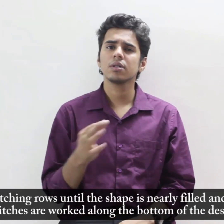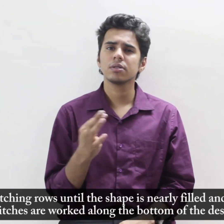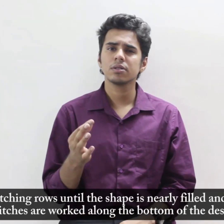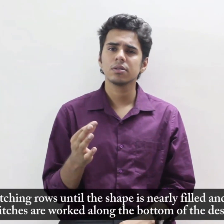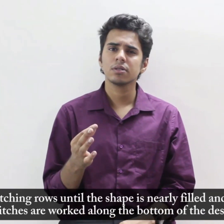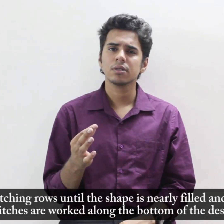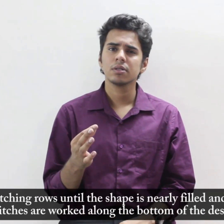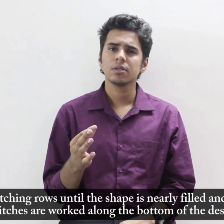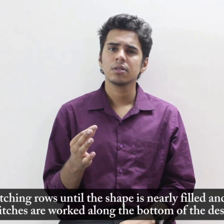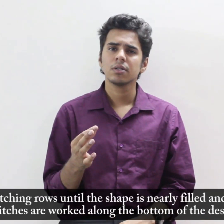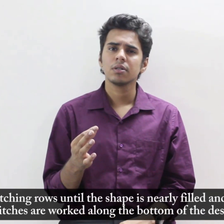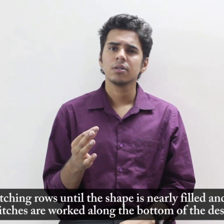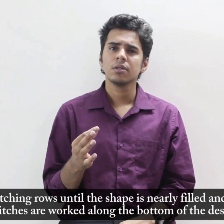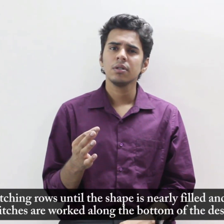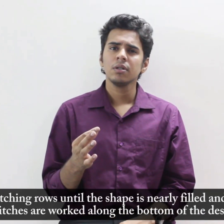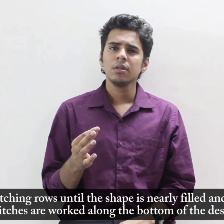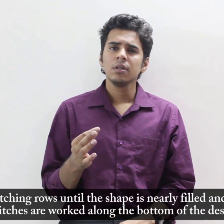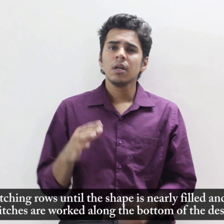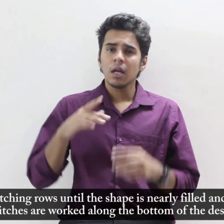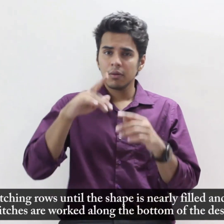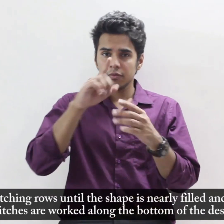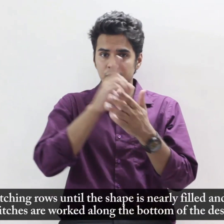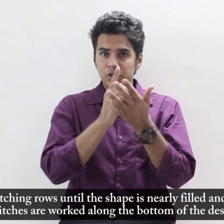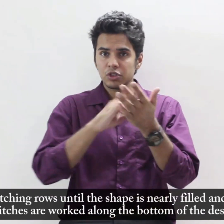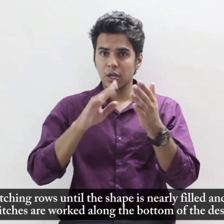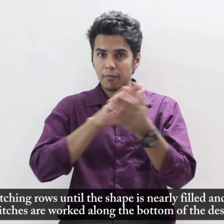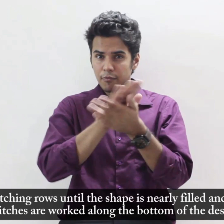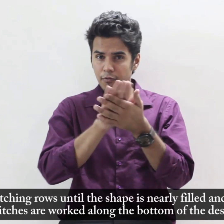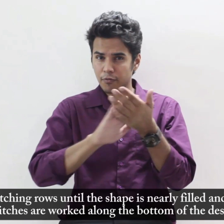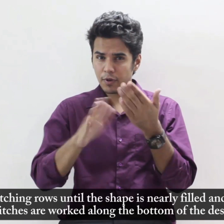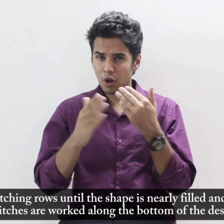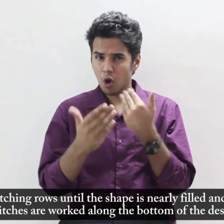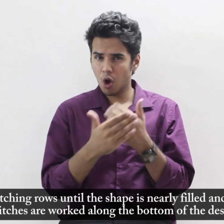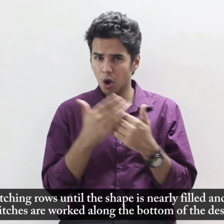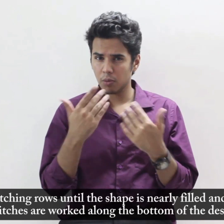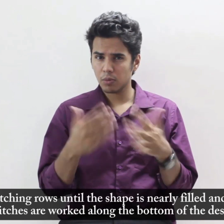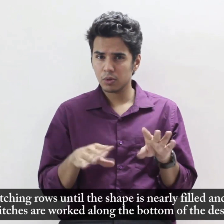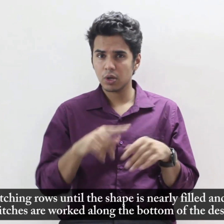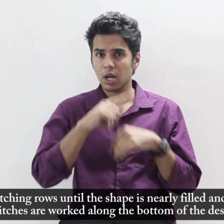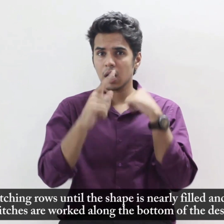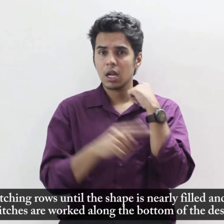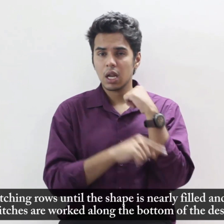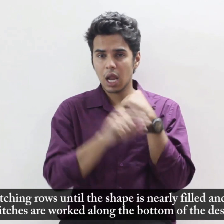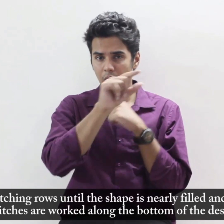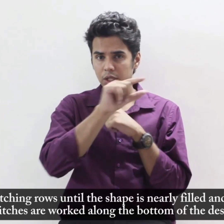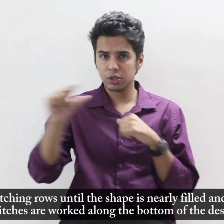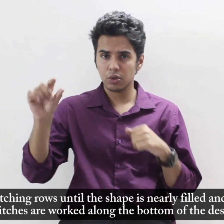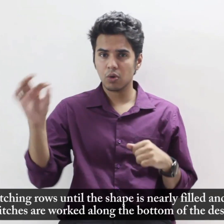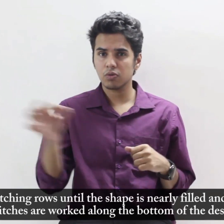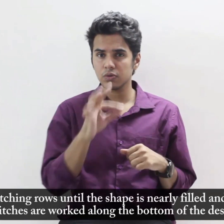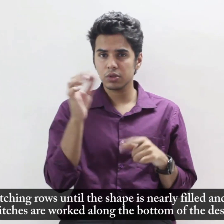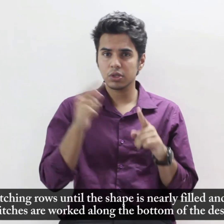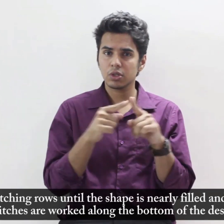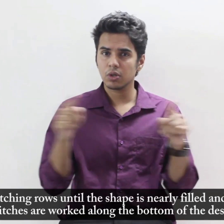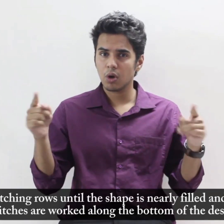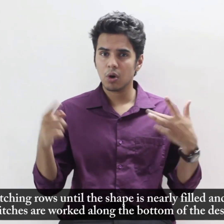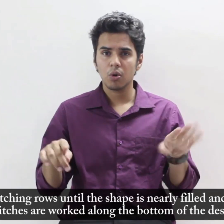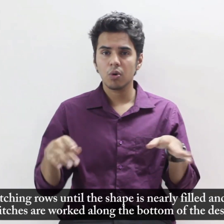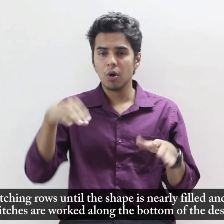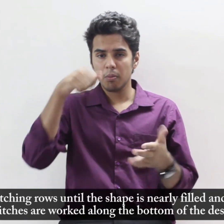rows until the shape is nearly filled, and the last row of long stitches are worked along the bottom of the design line.